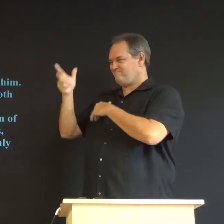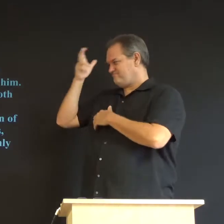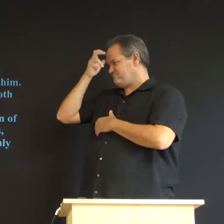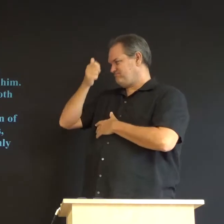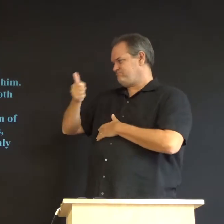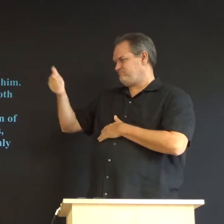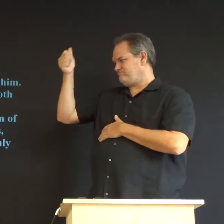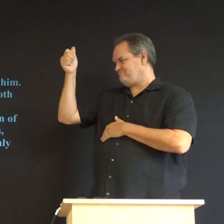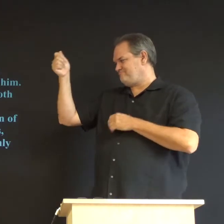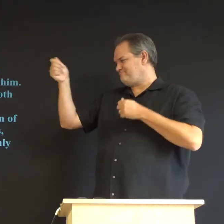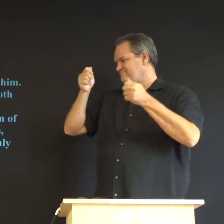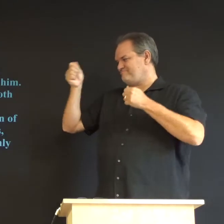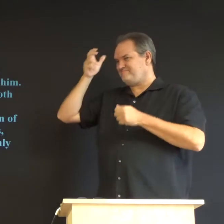demons.